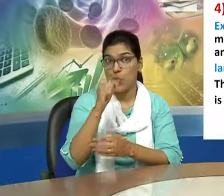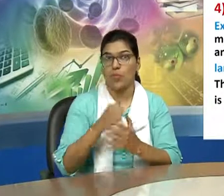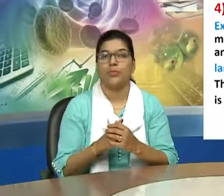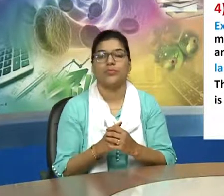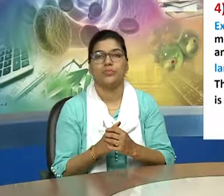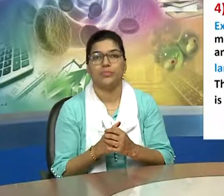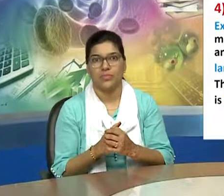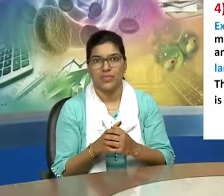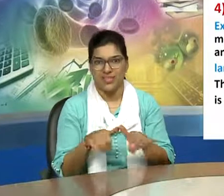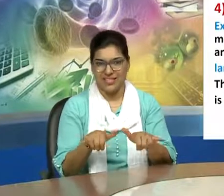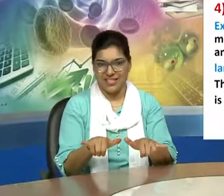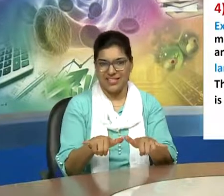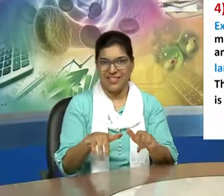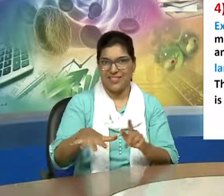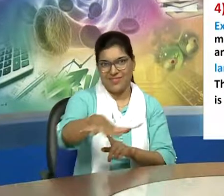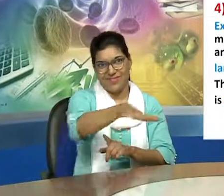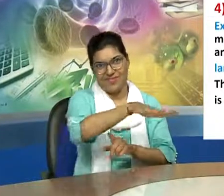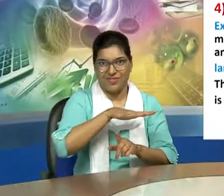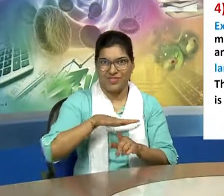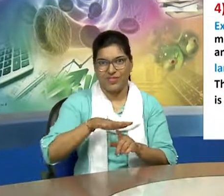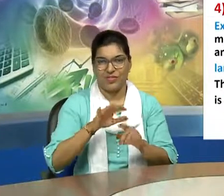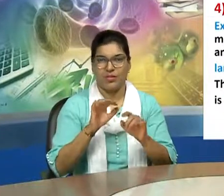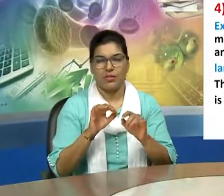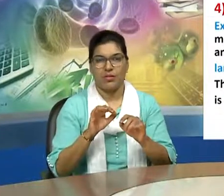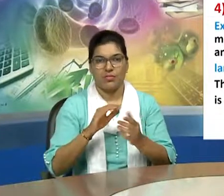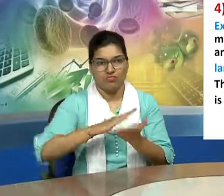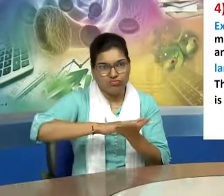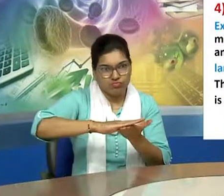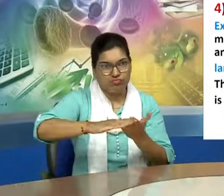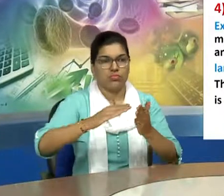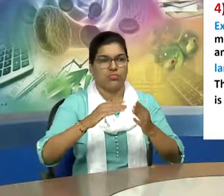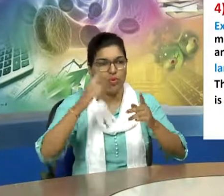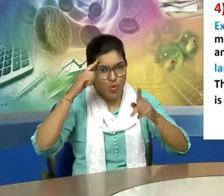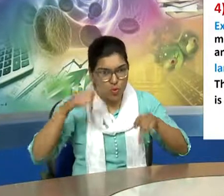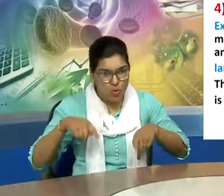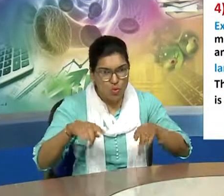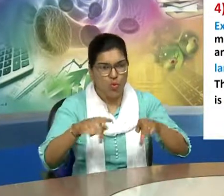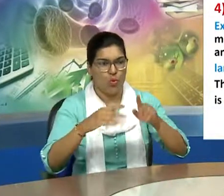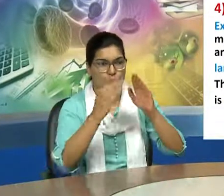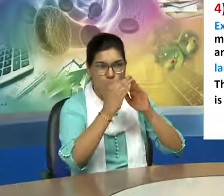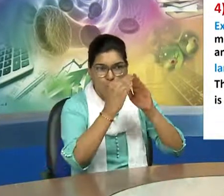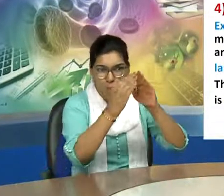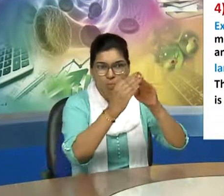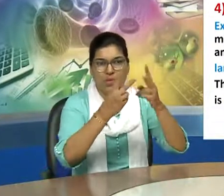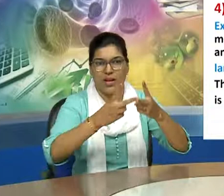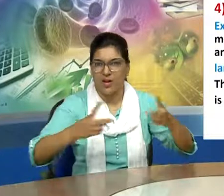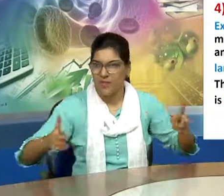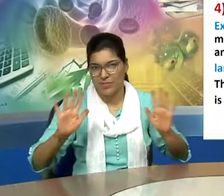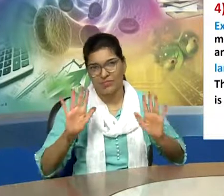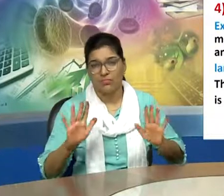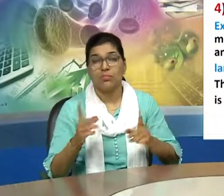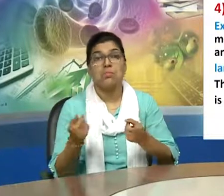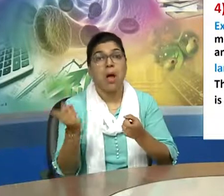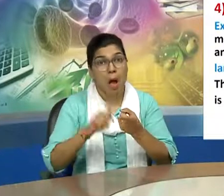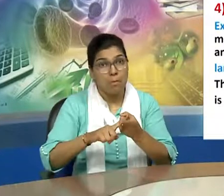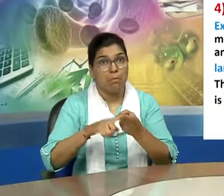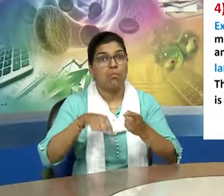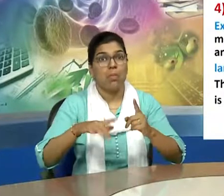The fourth result, or you can say the fourth point, which comes under the depletion of the